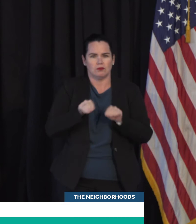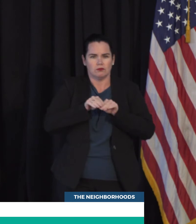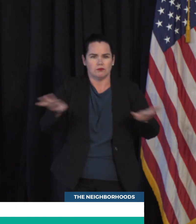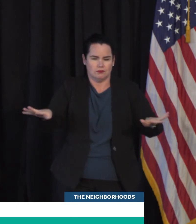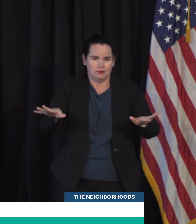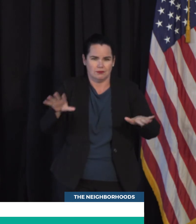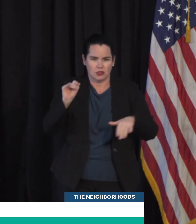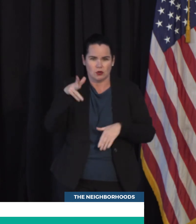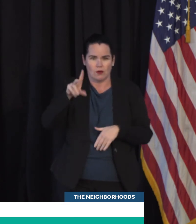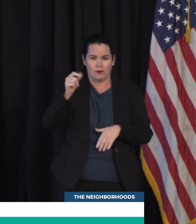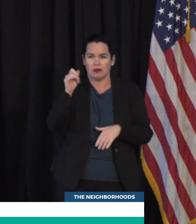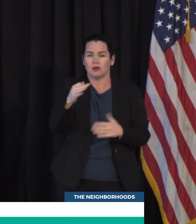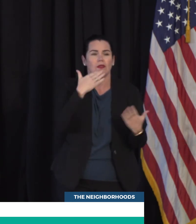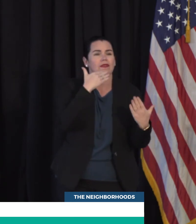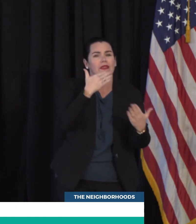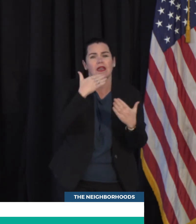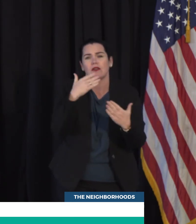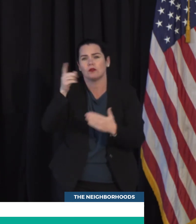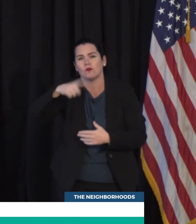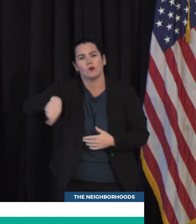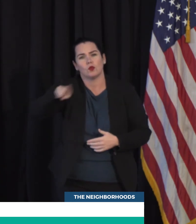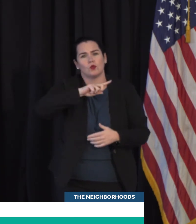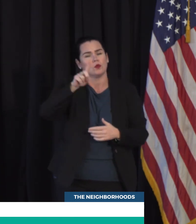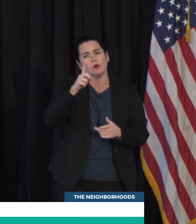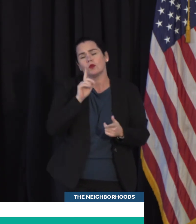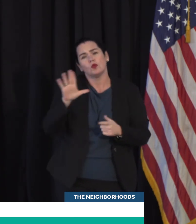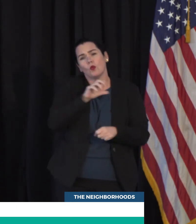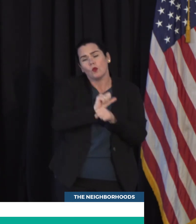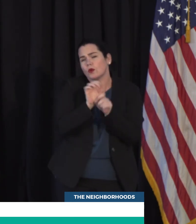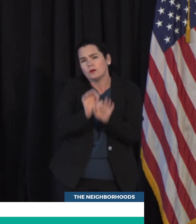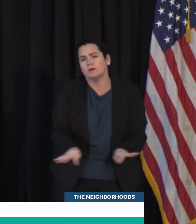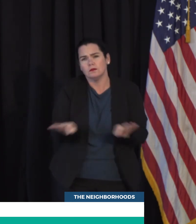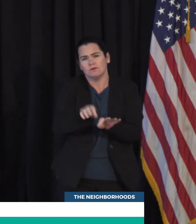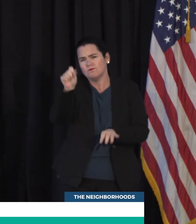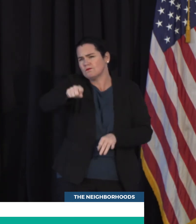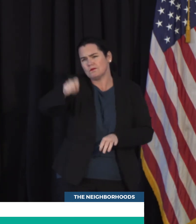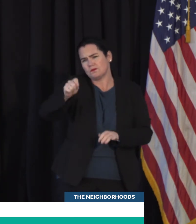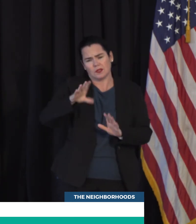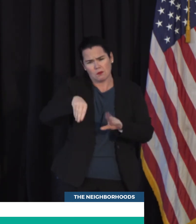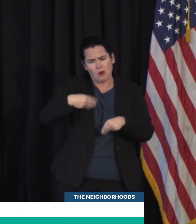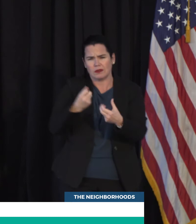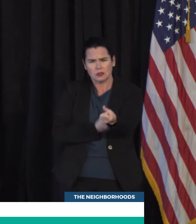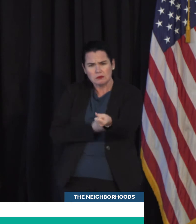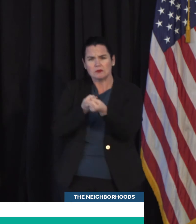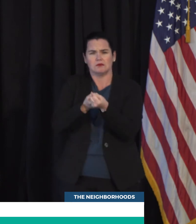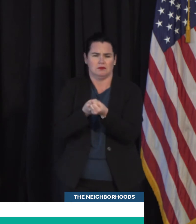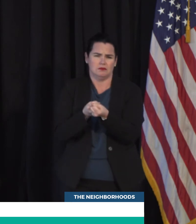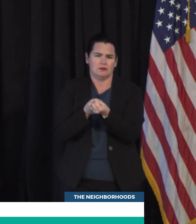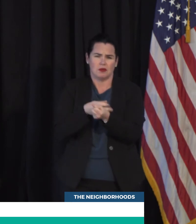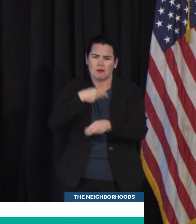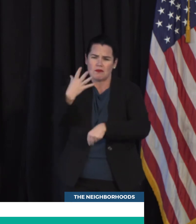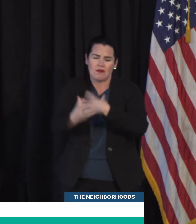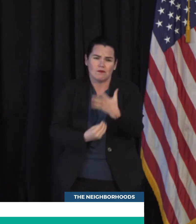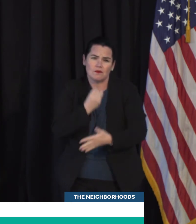store owners for the important role that they play in providing vital sources of nutrition and jobs to